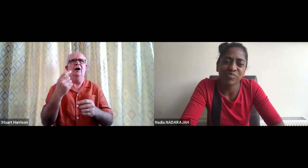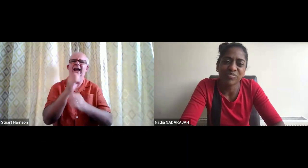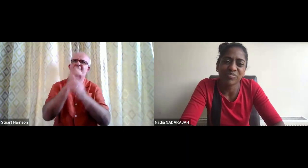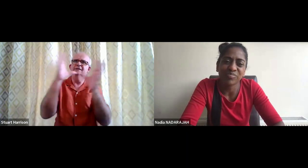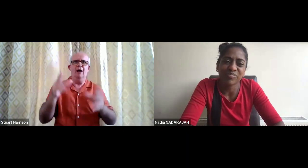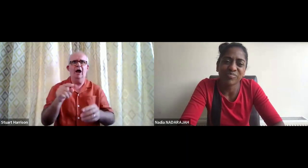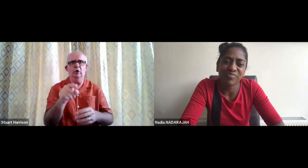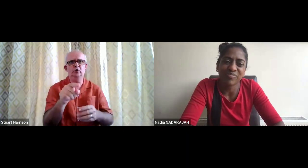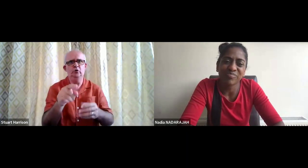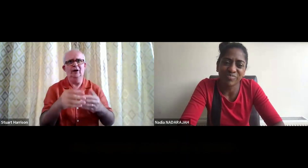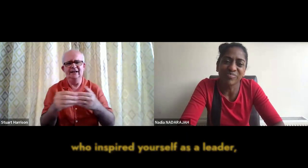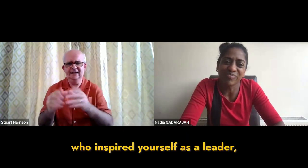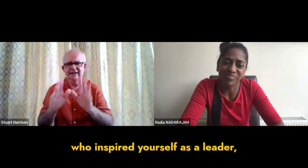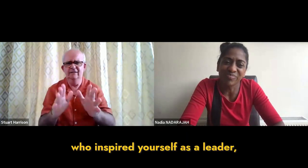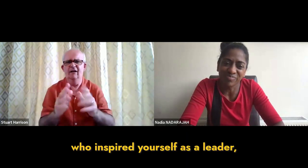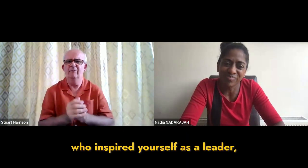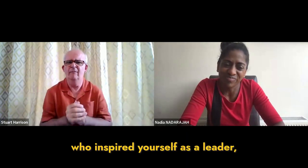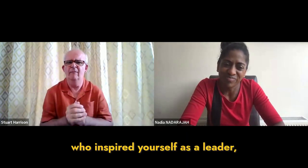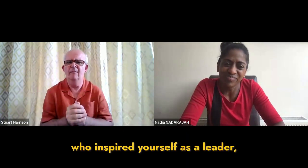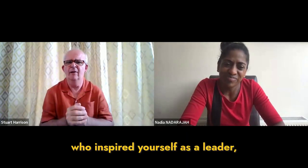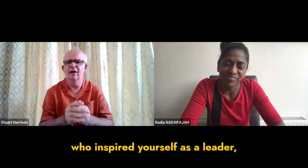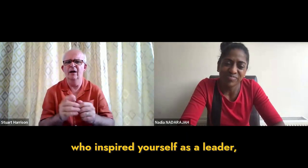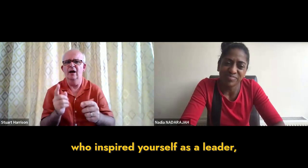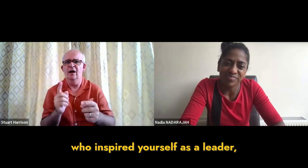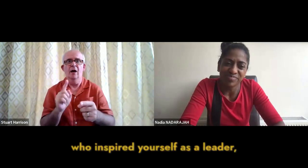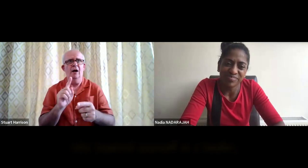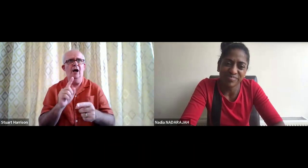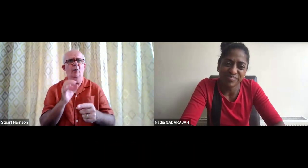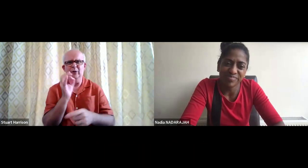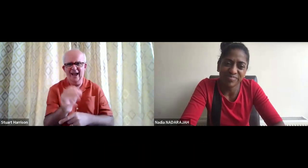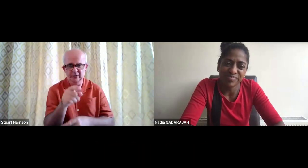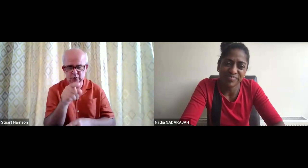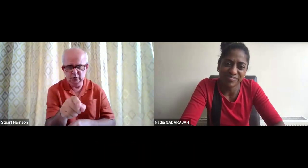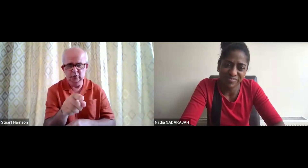about who inspired yourself as a leader,